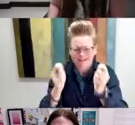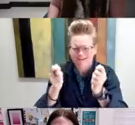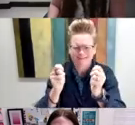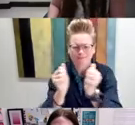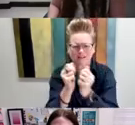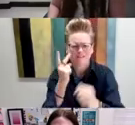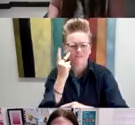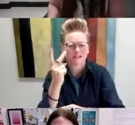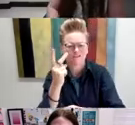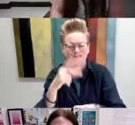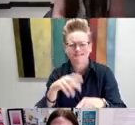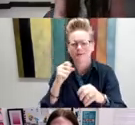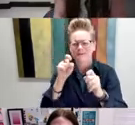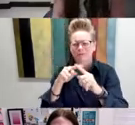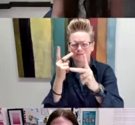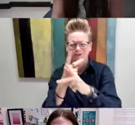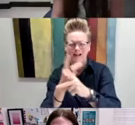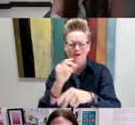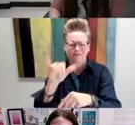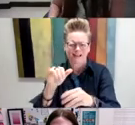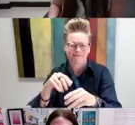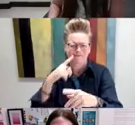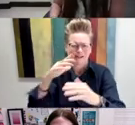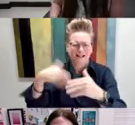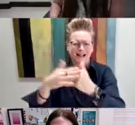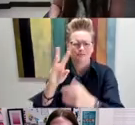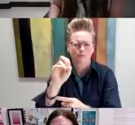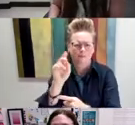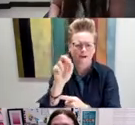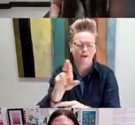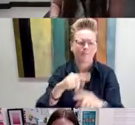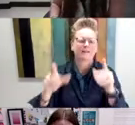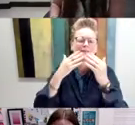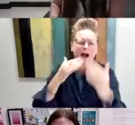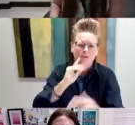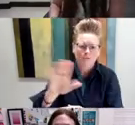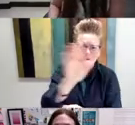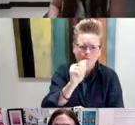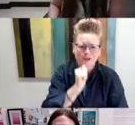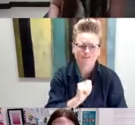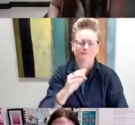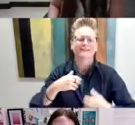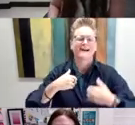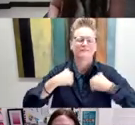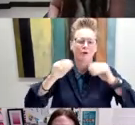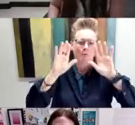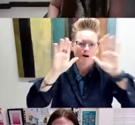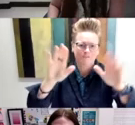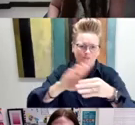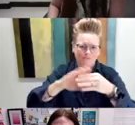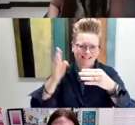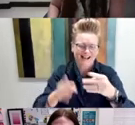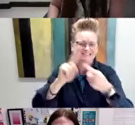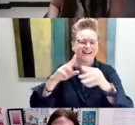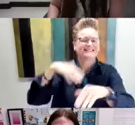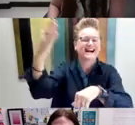And we're sorry about earlier. We had some issues with the technology. We'll have to figure that out for next time. But thank you for